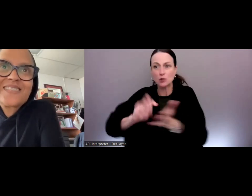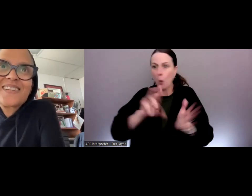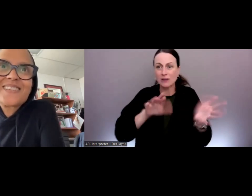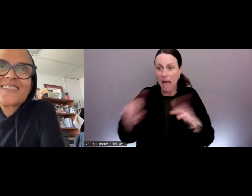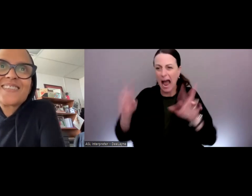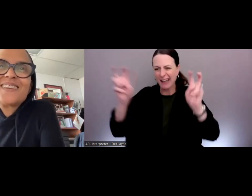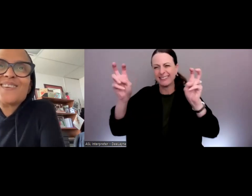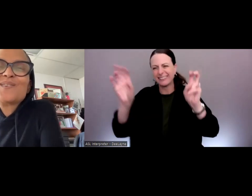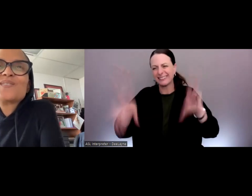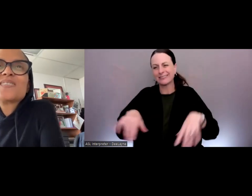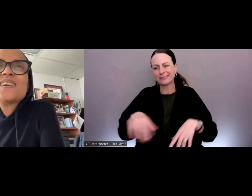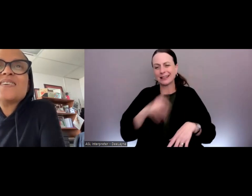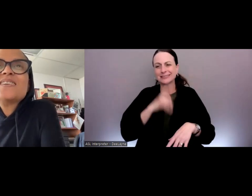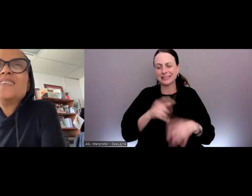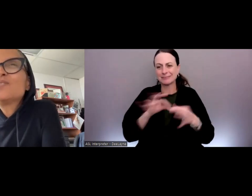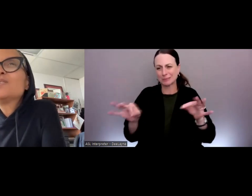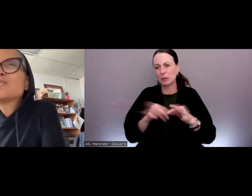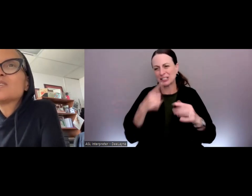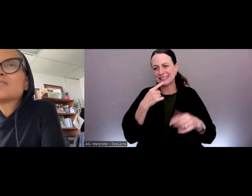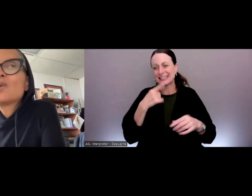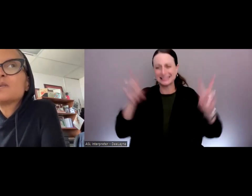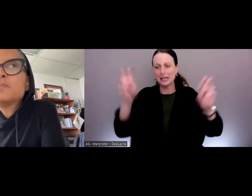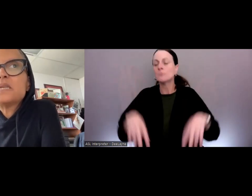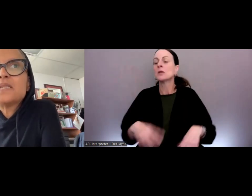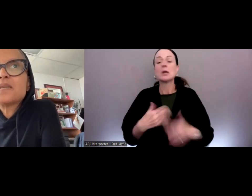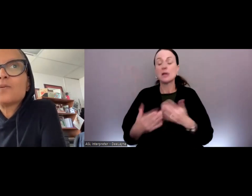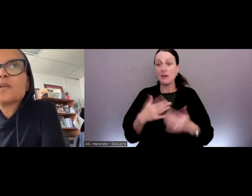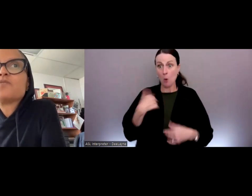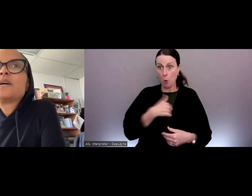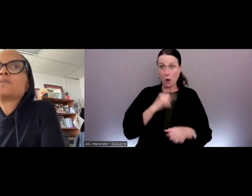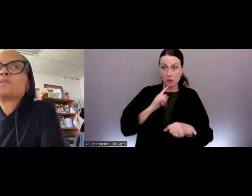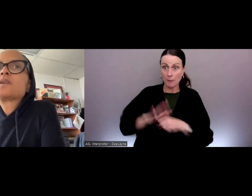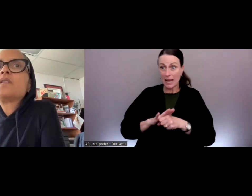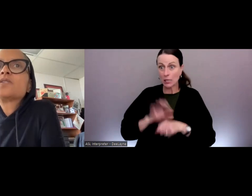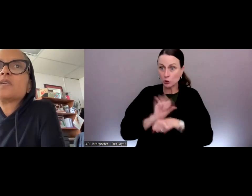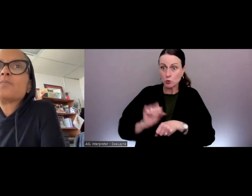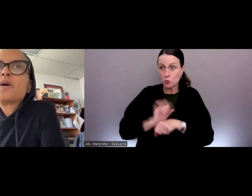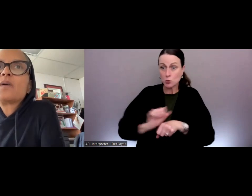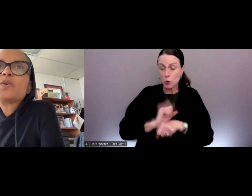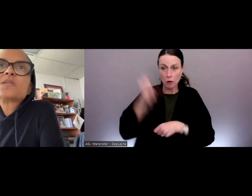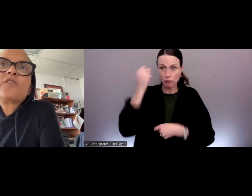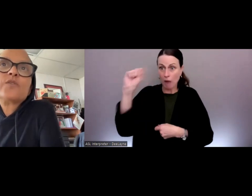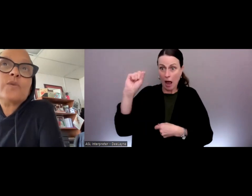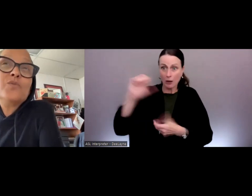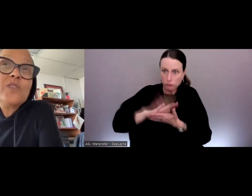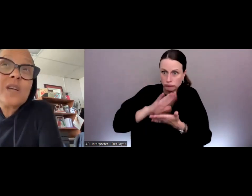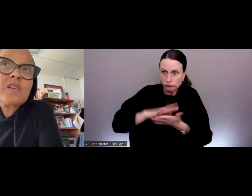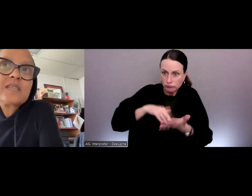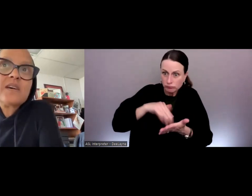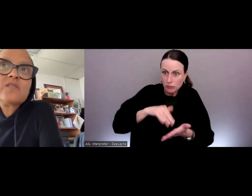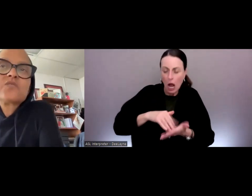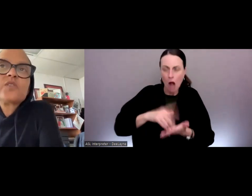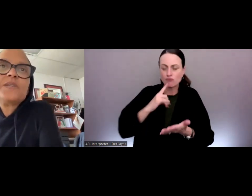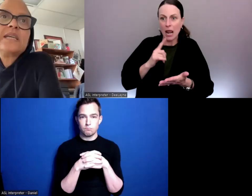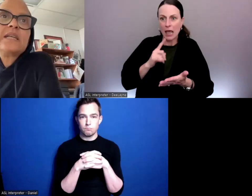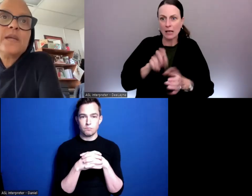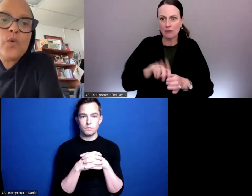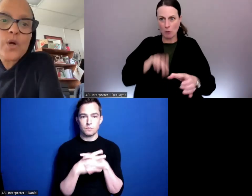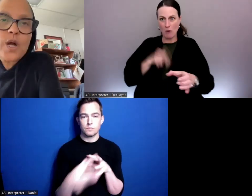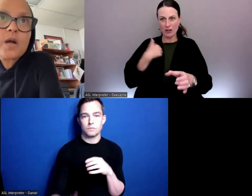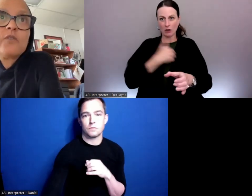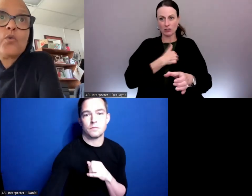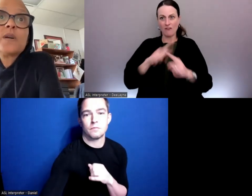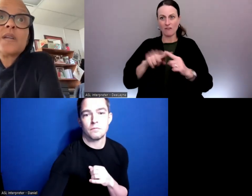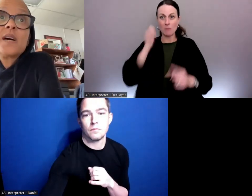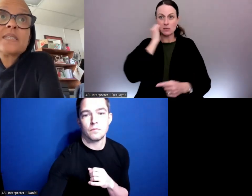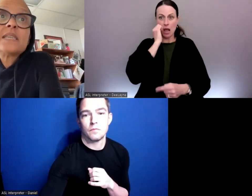the masochistic saying goes, even those of us who are committed to the work of radical scholarship are most often removing ourselves from the daily